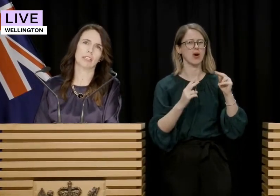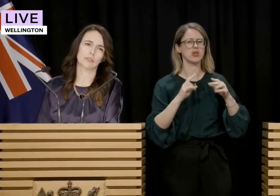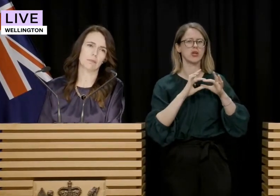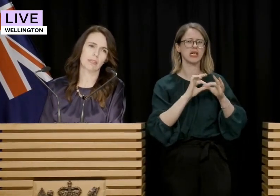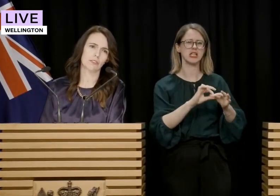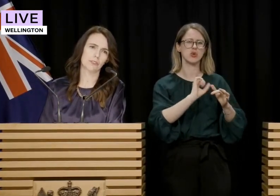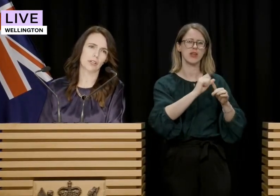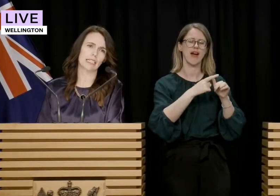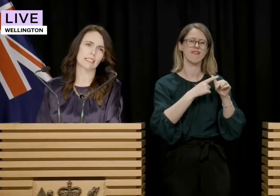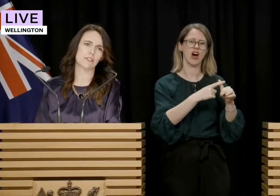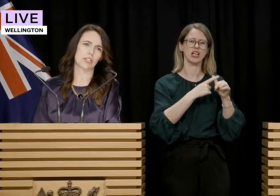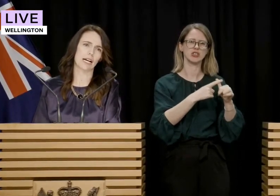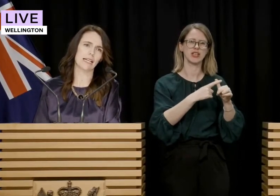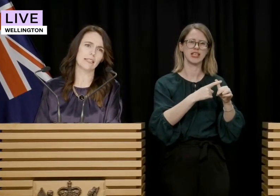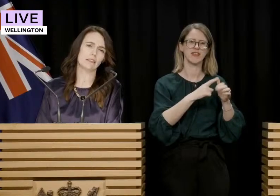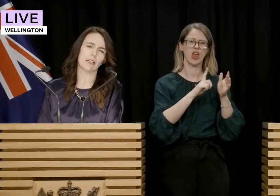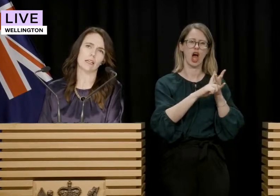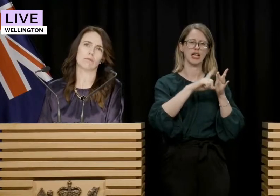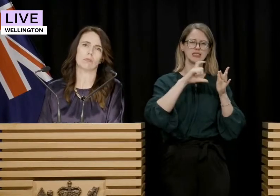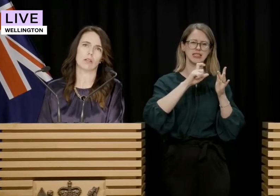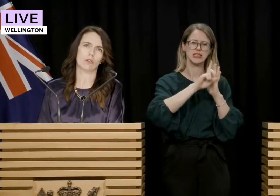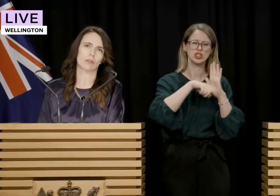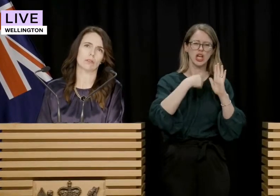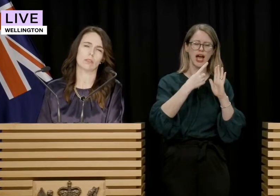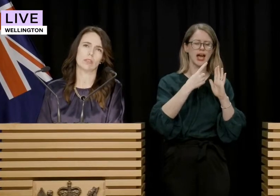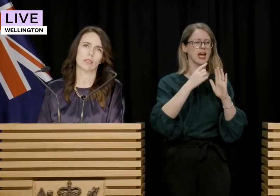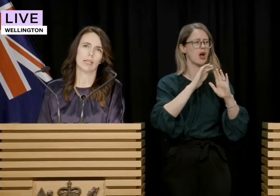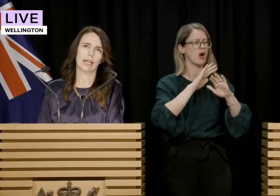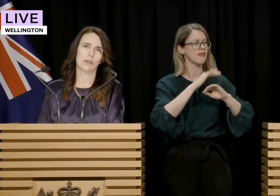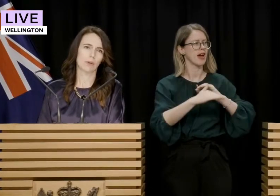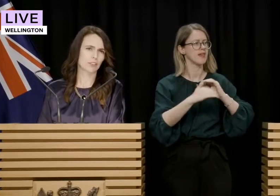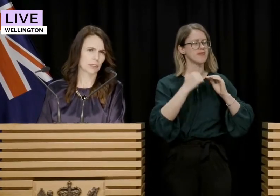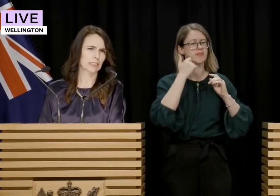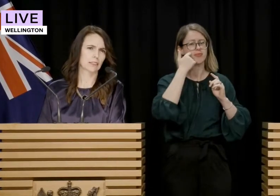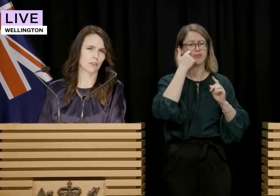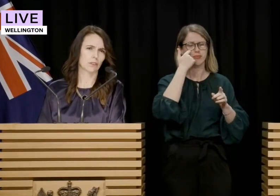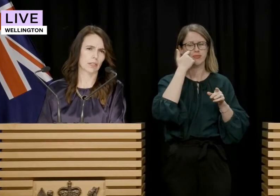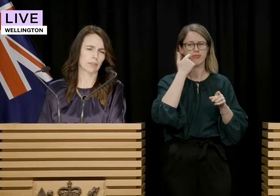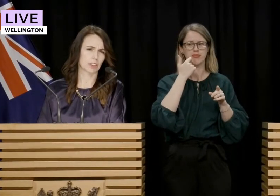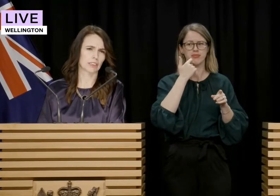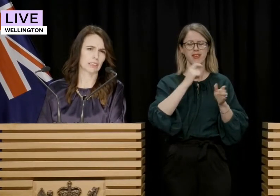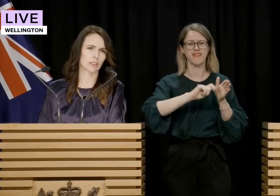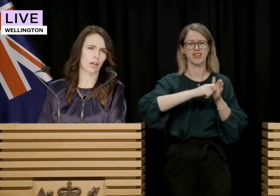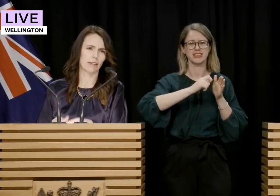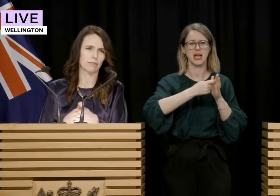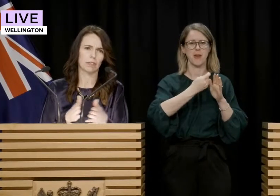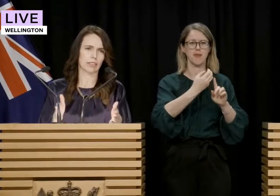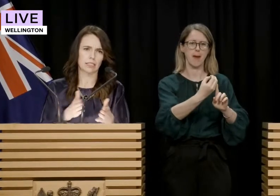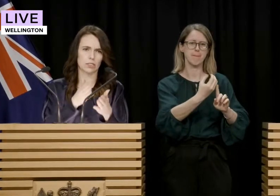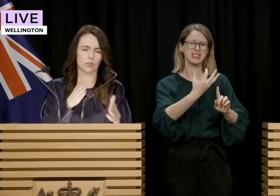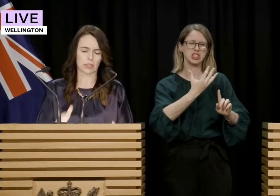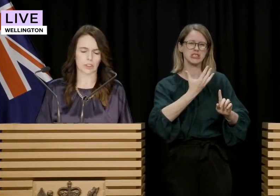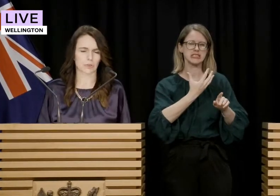their advisory opinion through the ICJ on redress on emissions.